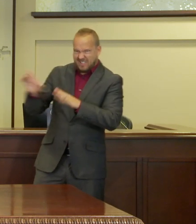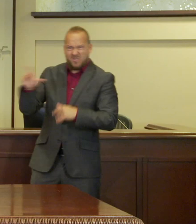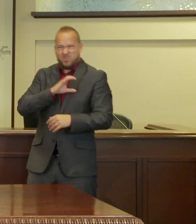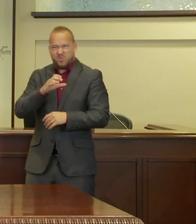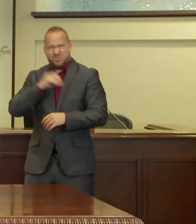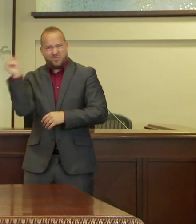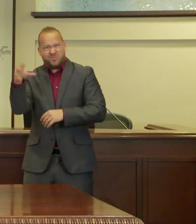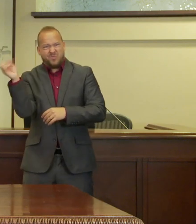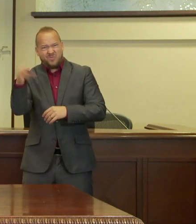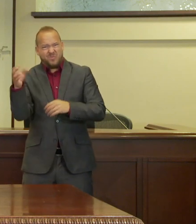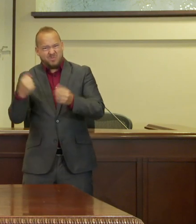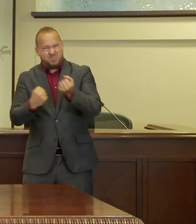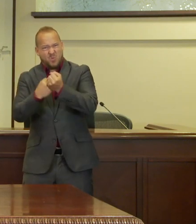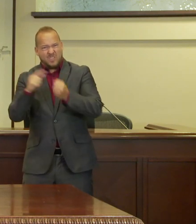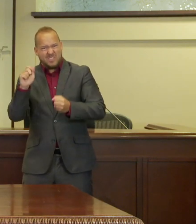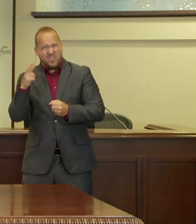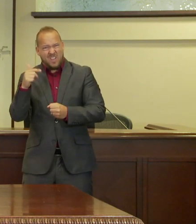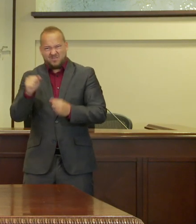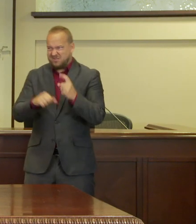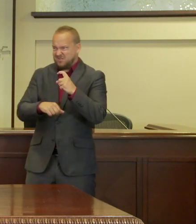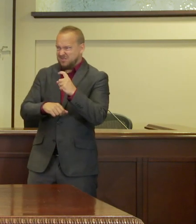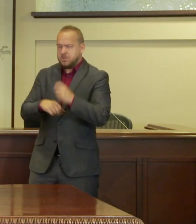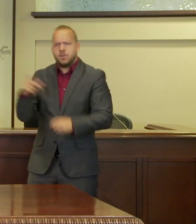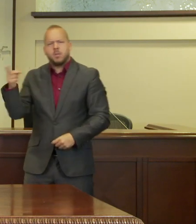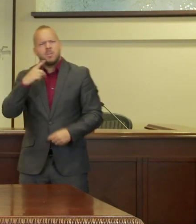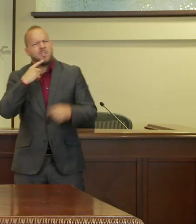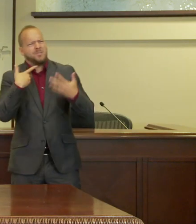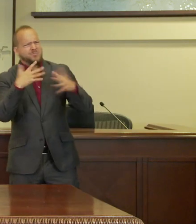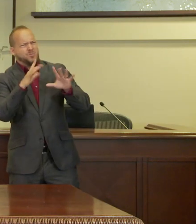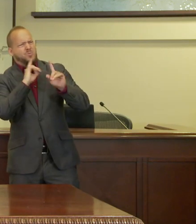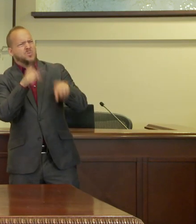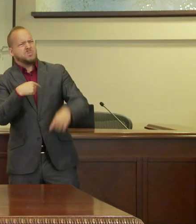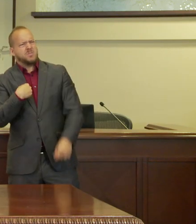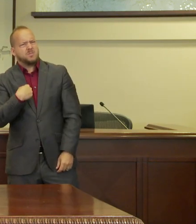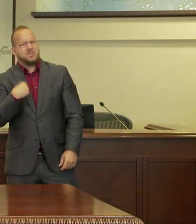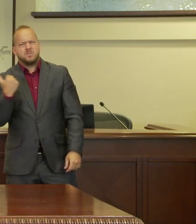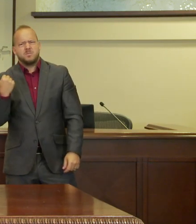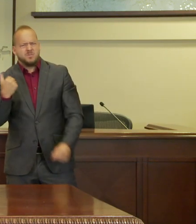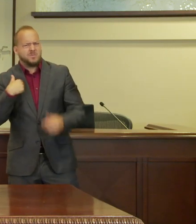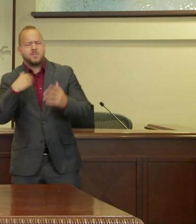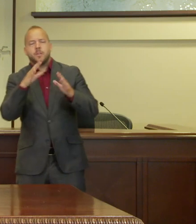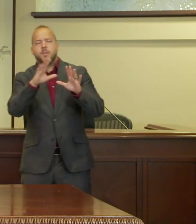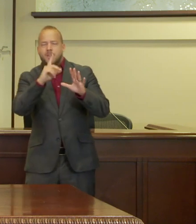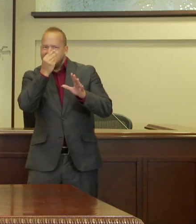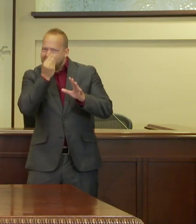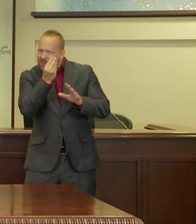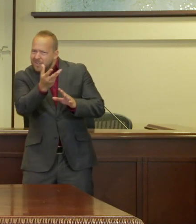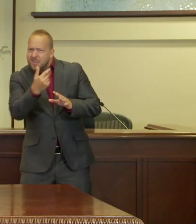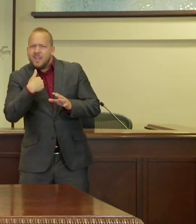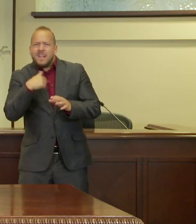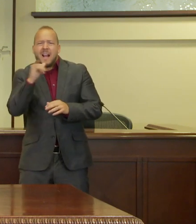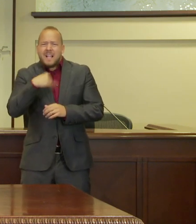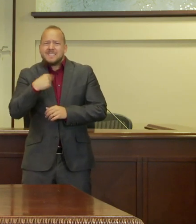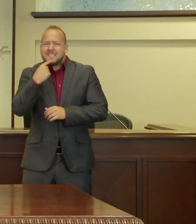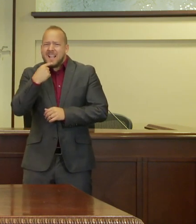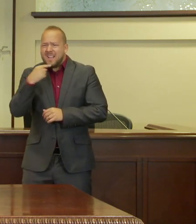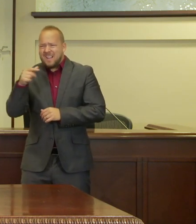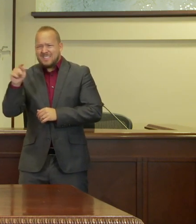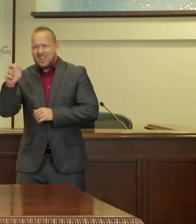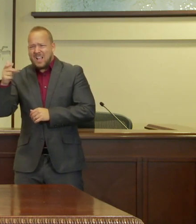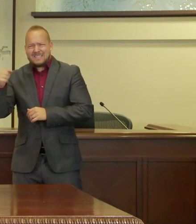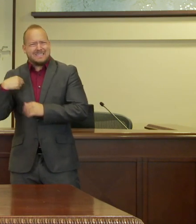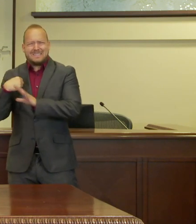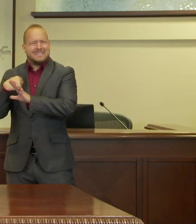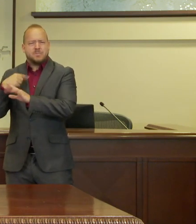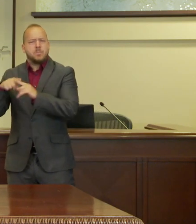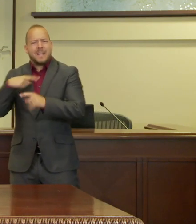question, and one part I should have added is, you know, on one hand, are there viable alternatives? Number two, are there viable alternatives that